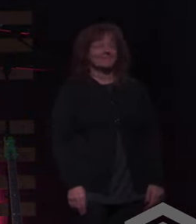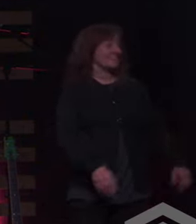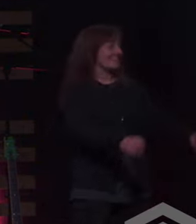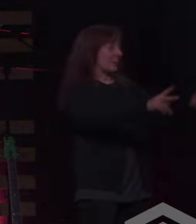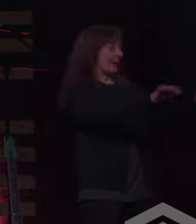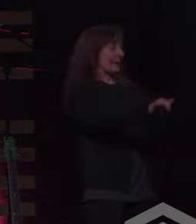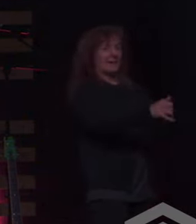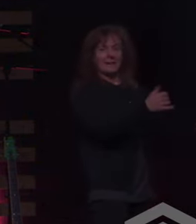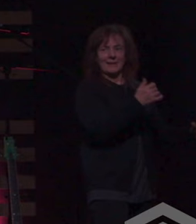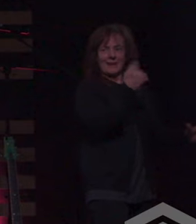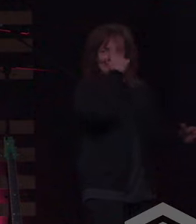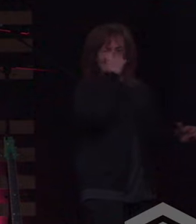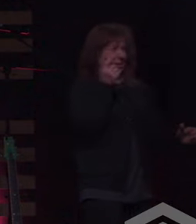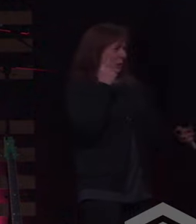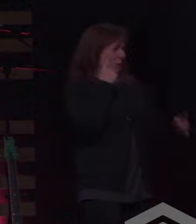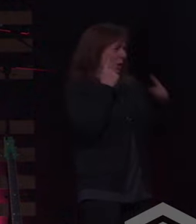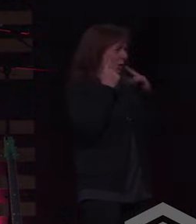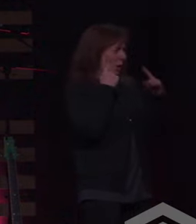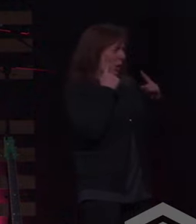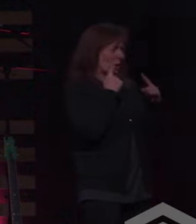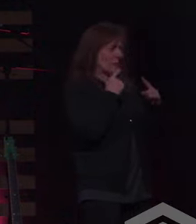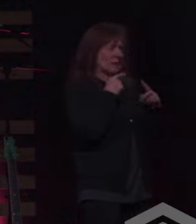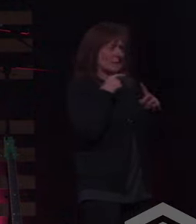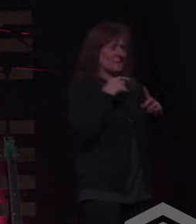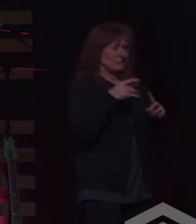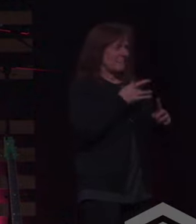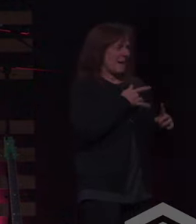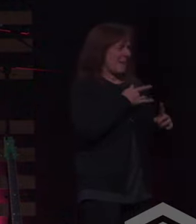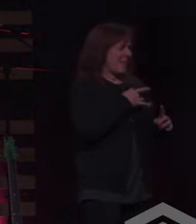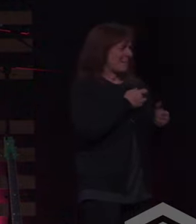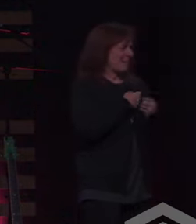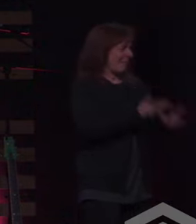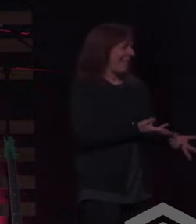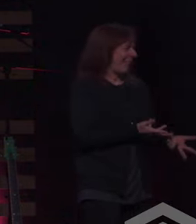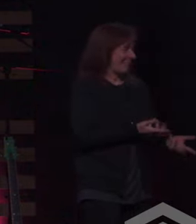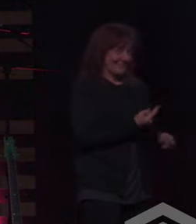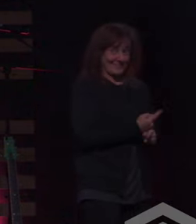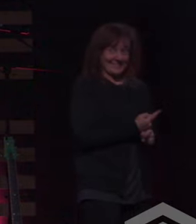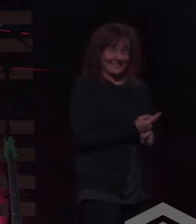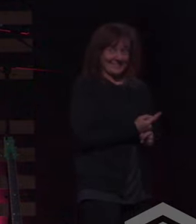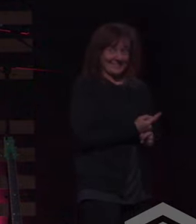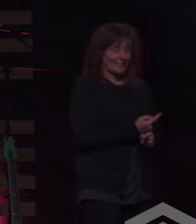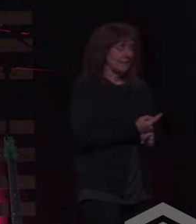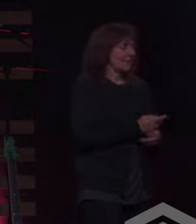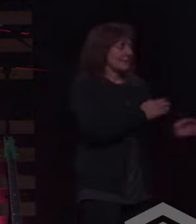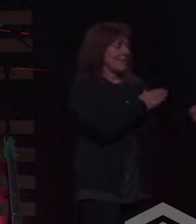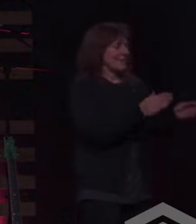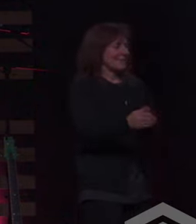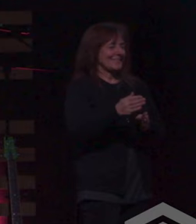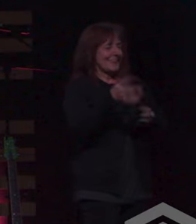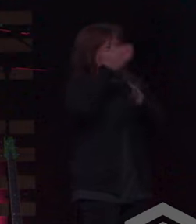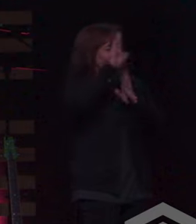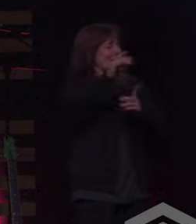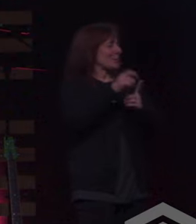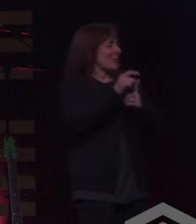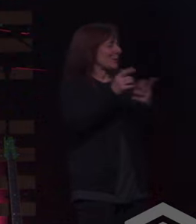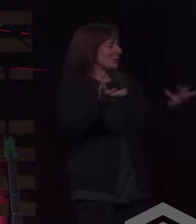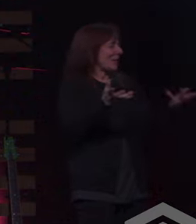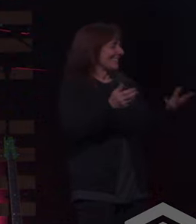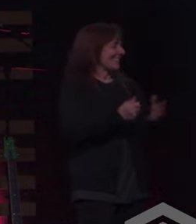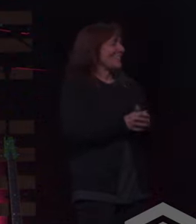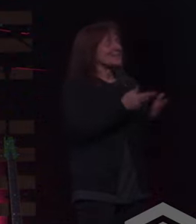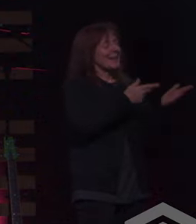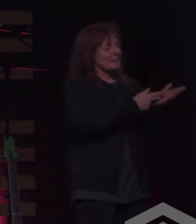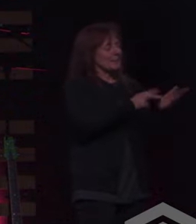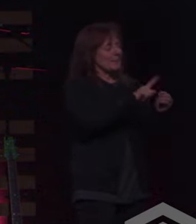Okay, I think you've heard my heart and how I feel about this. But we need to get into God's word because there's a lot of truth around